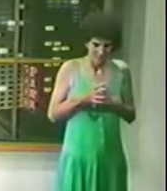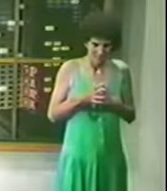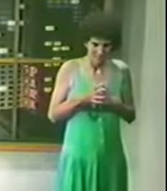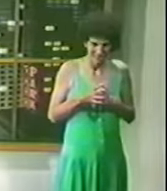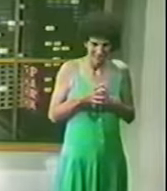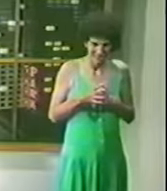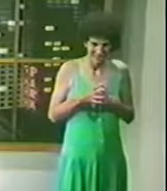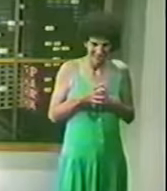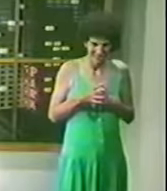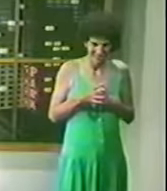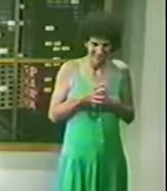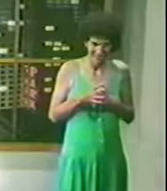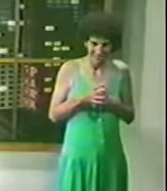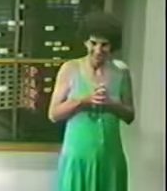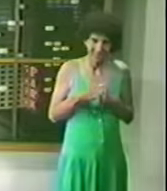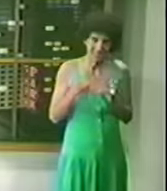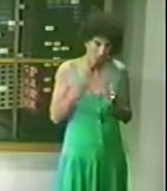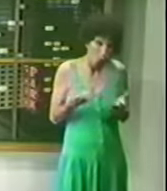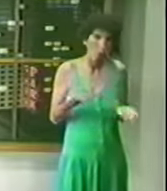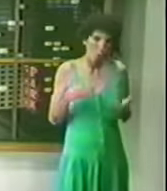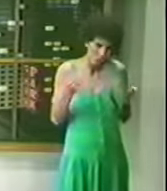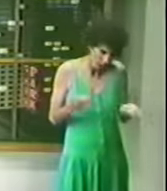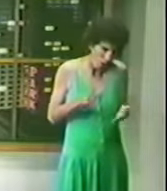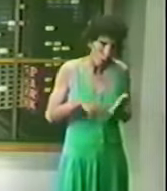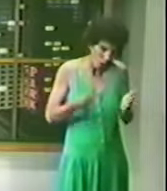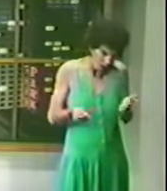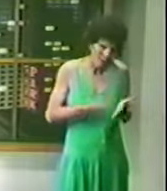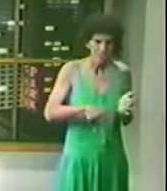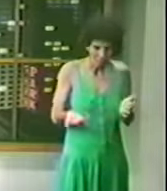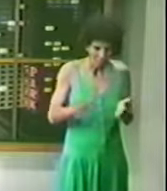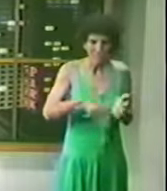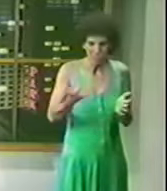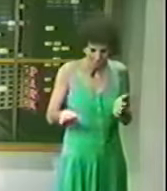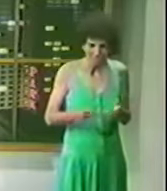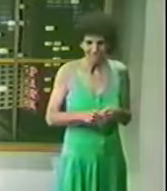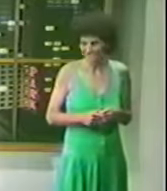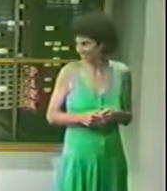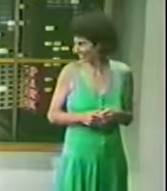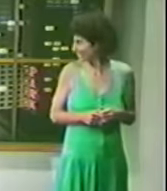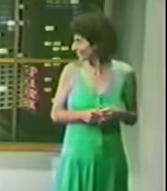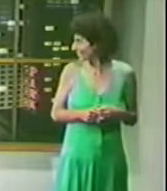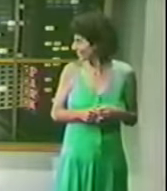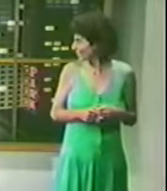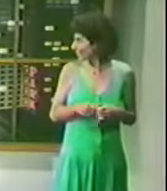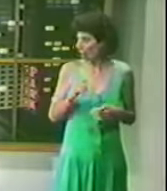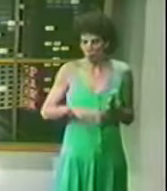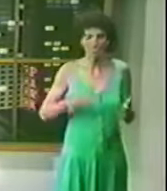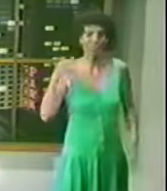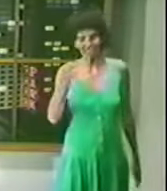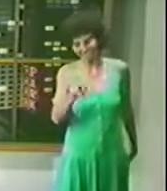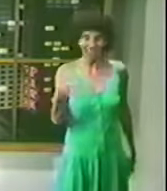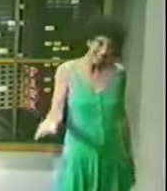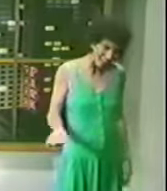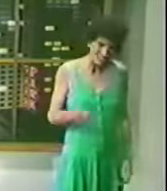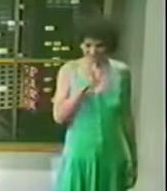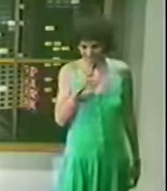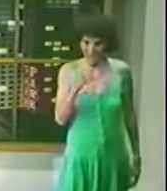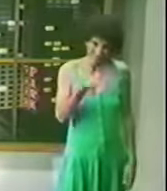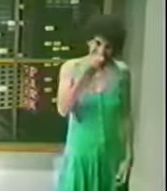What else? What else? What else? What else? What else? What the fuck else? Who the